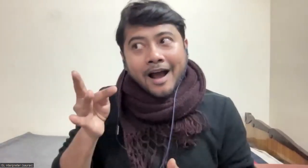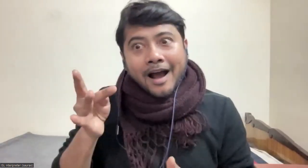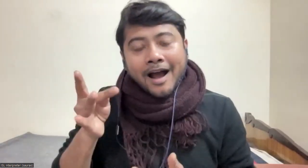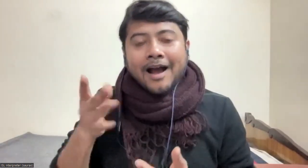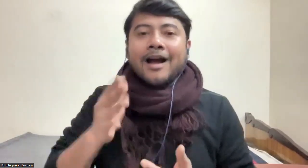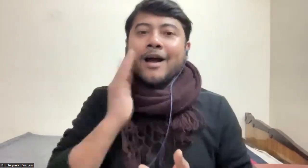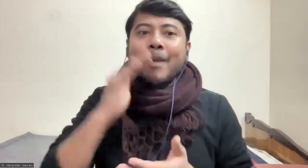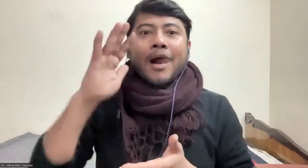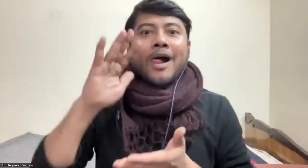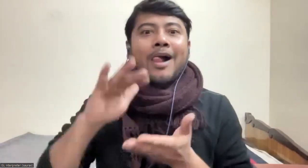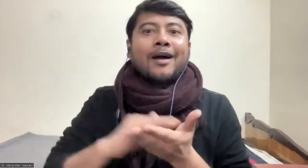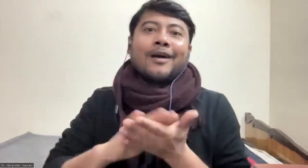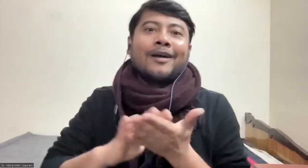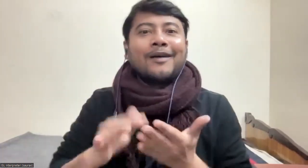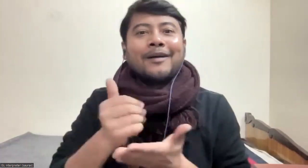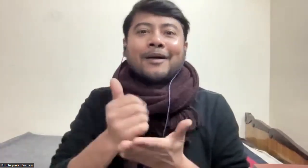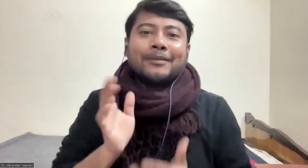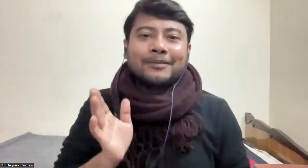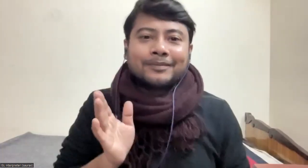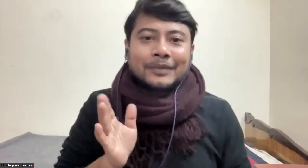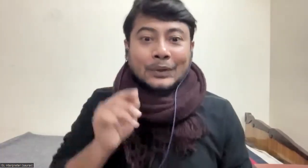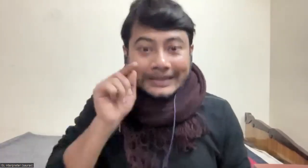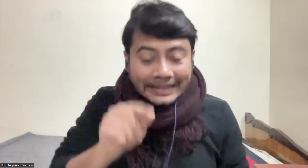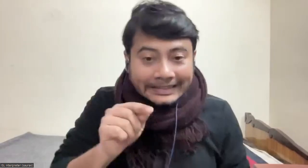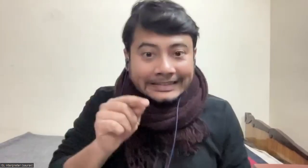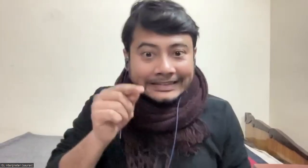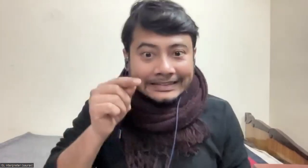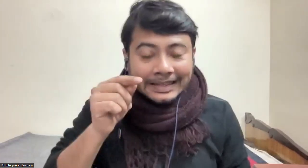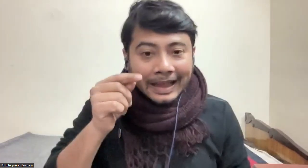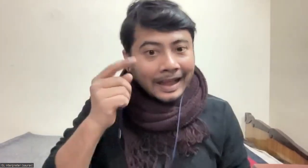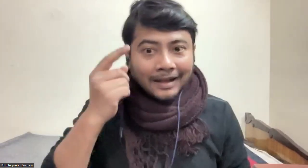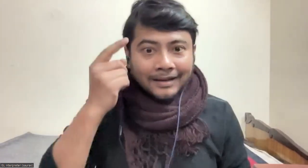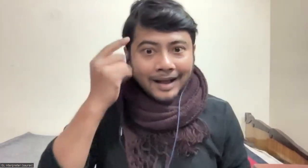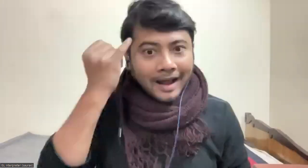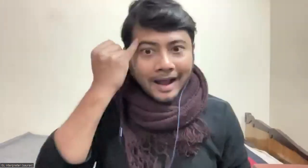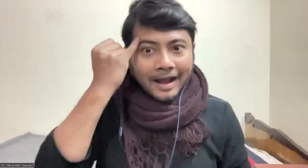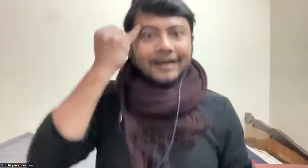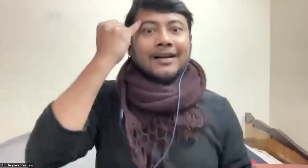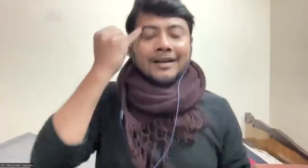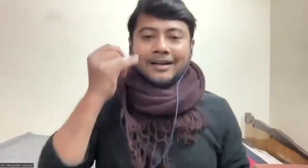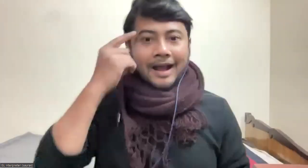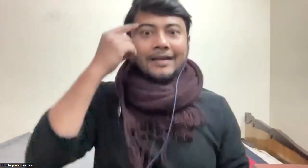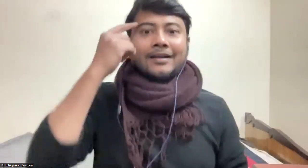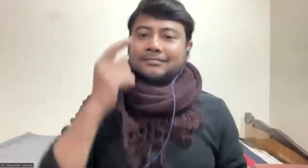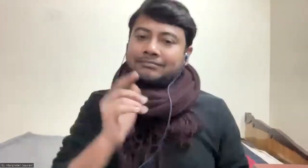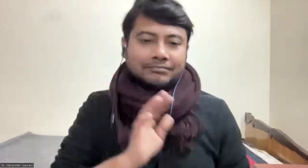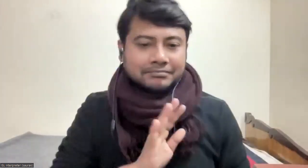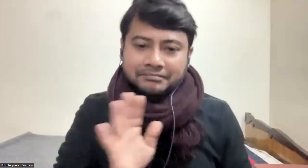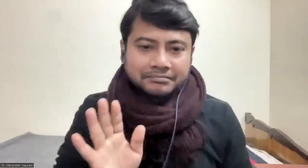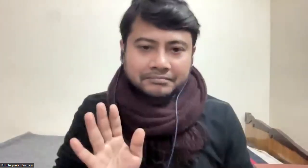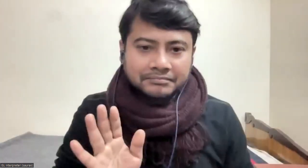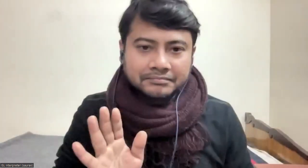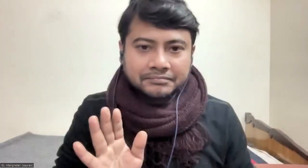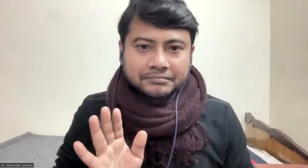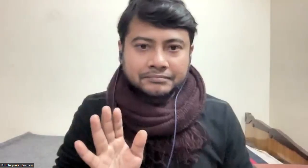So thinking like that is 100% wrong. And Prabhupada has warned us that if you think that, of course, whatever happened is